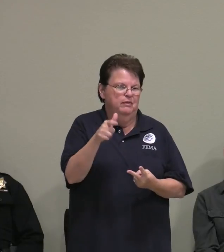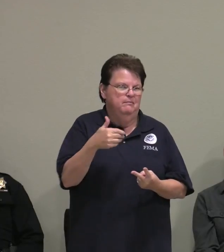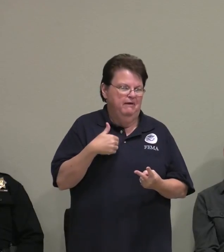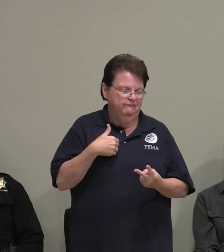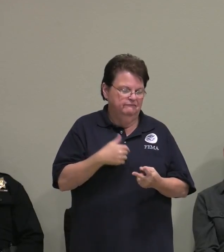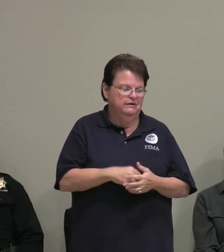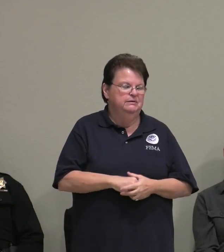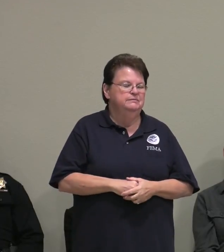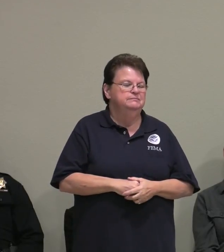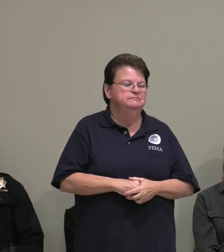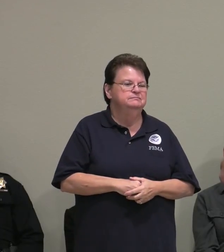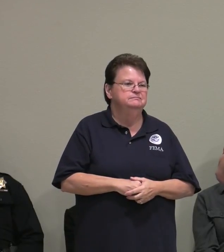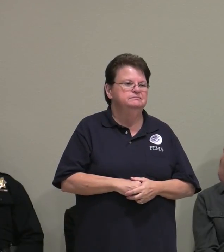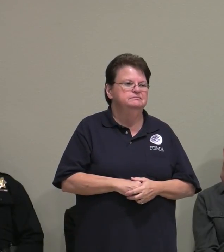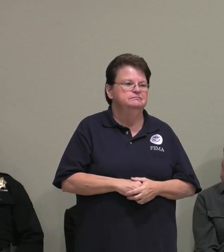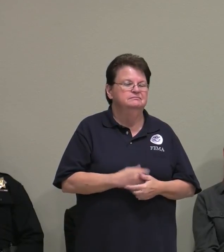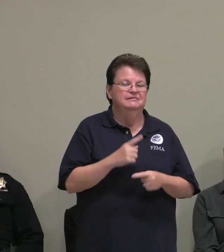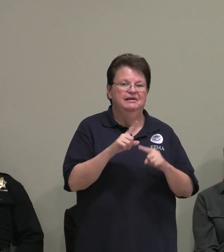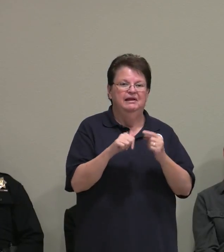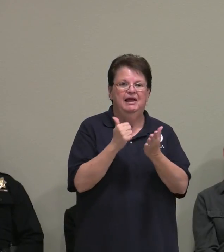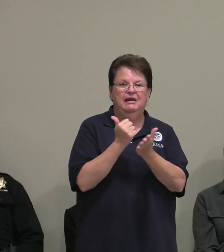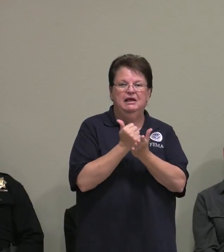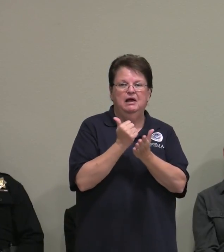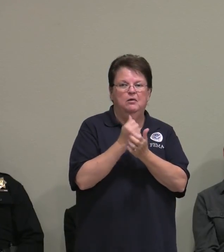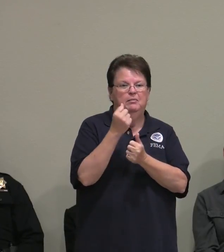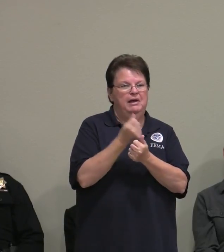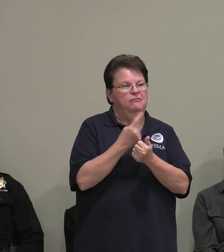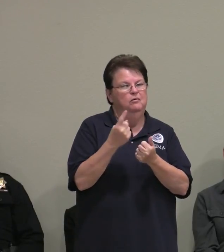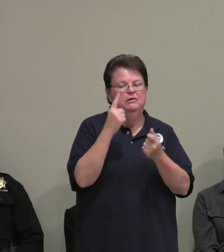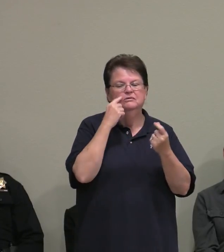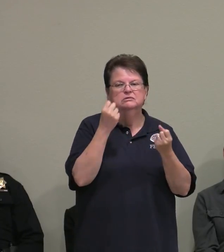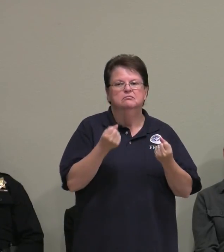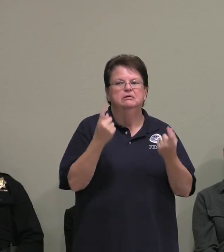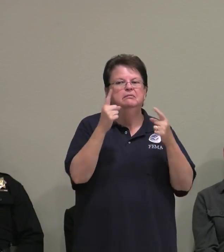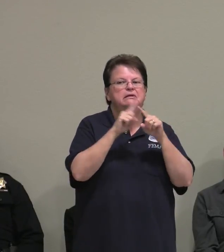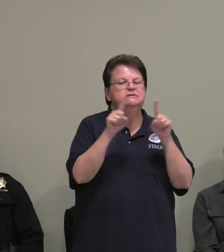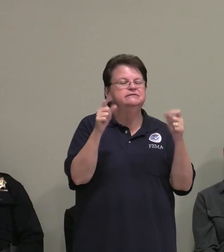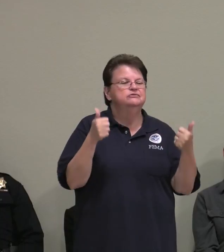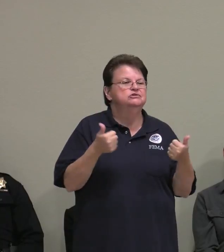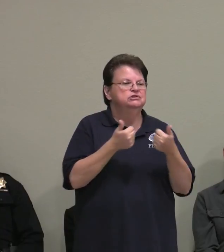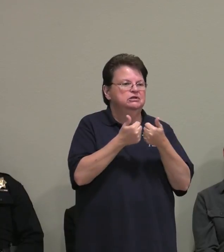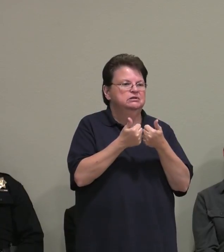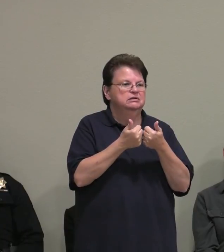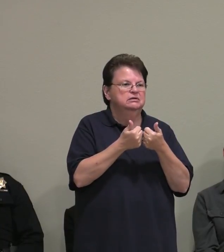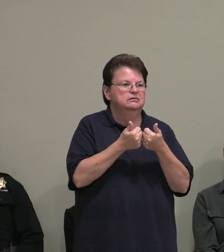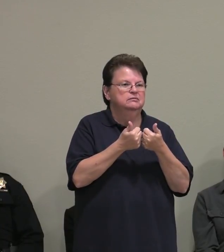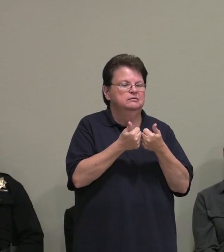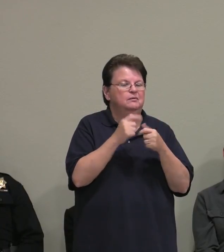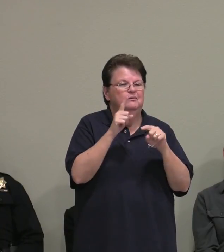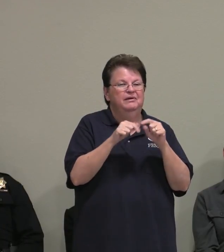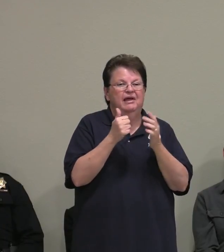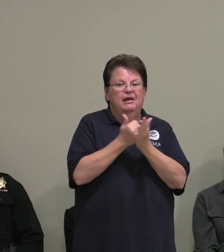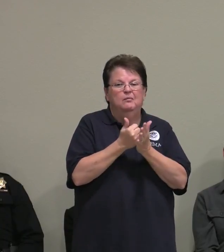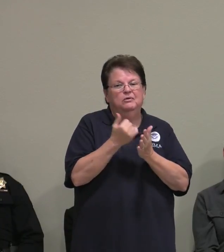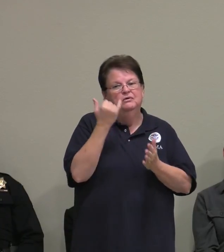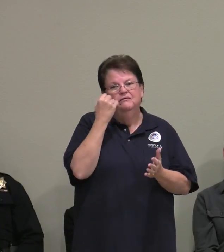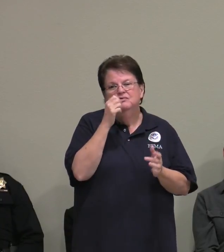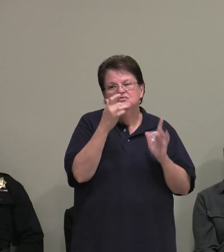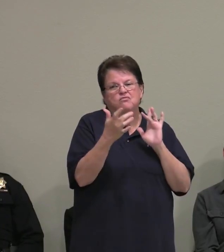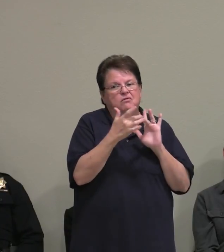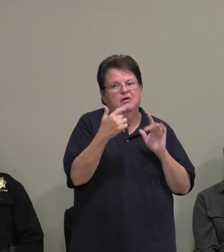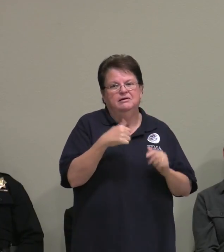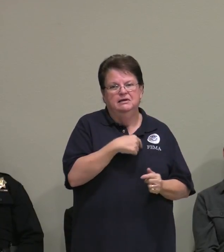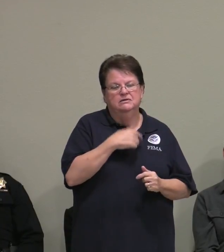And, you know, we can't help everybody. There's going to be a lot of different challenges, but we certainly can't help you if you don't contact